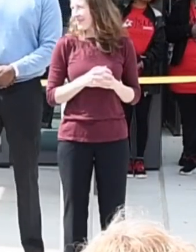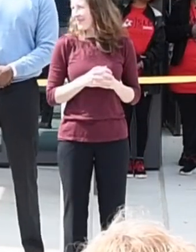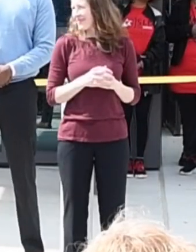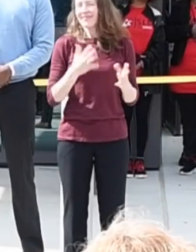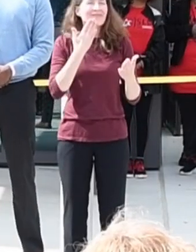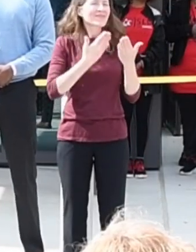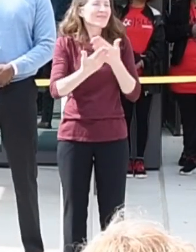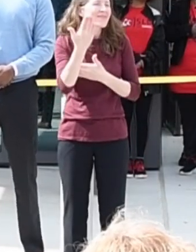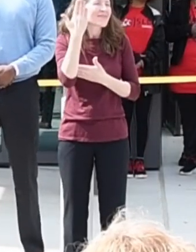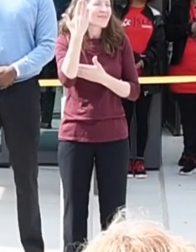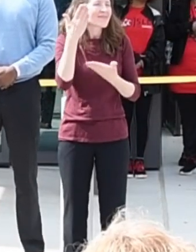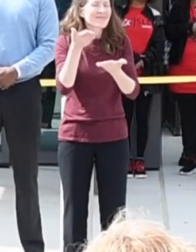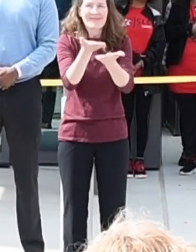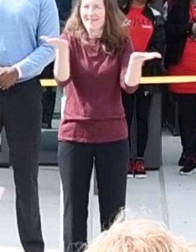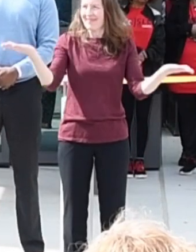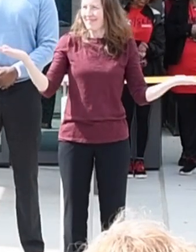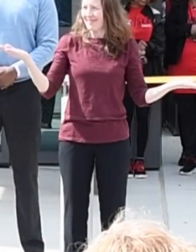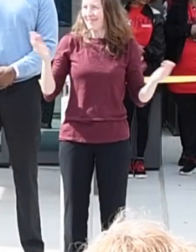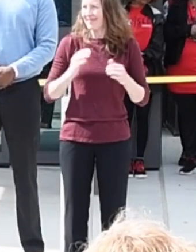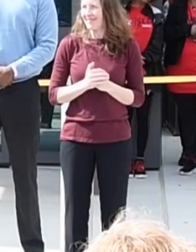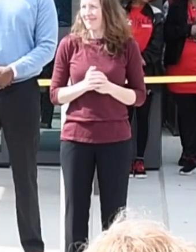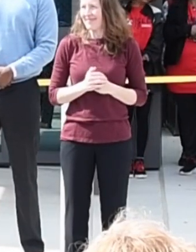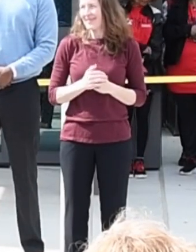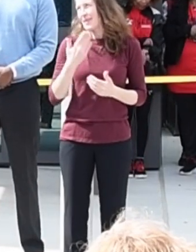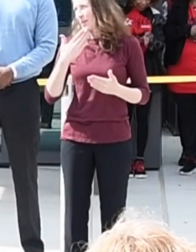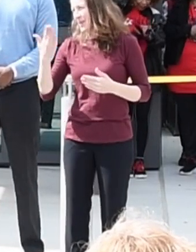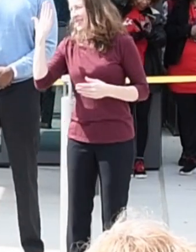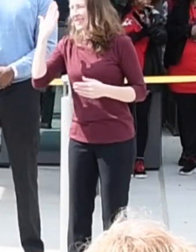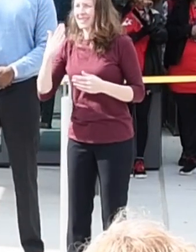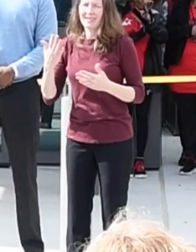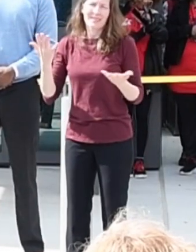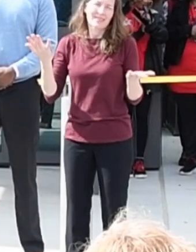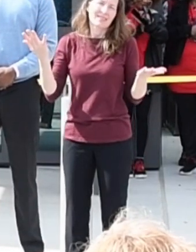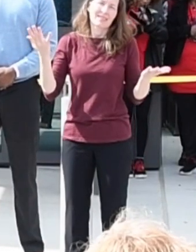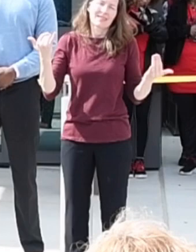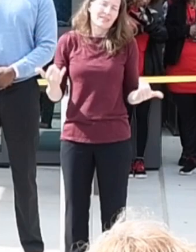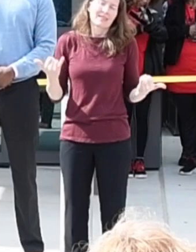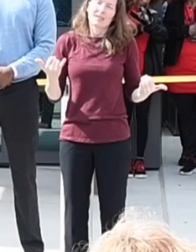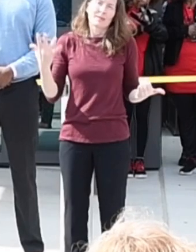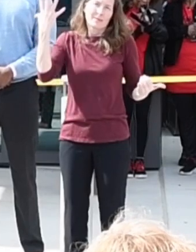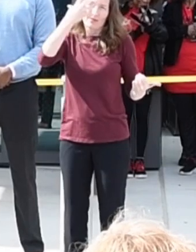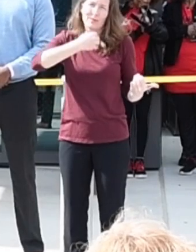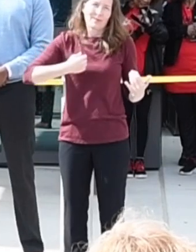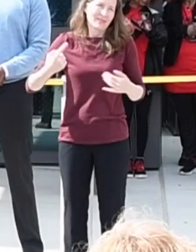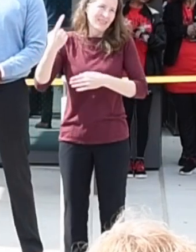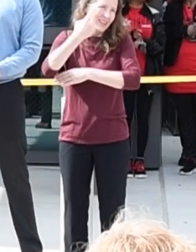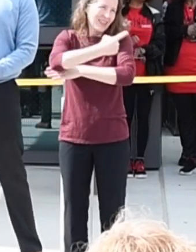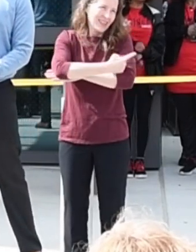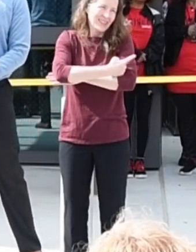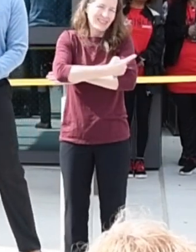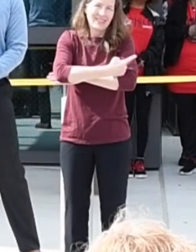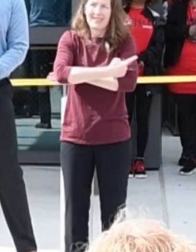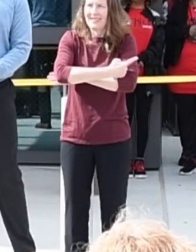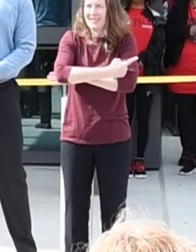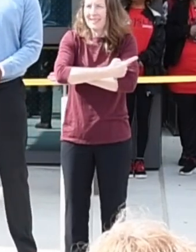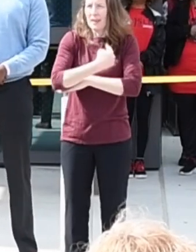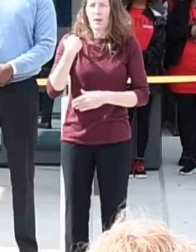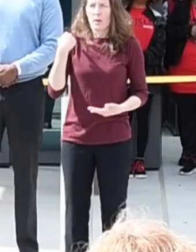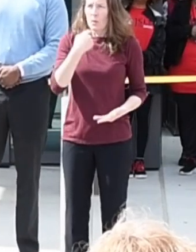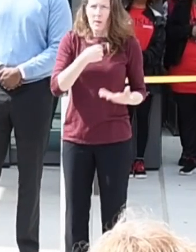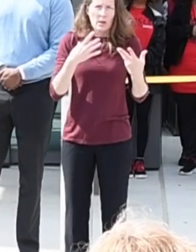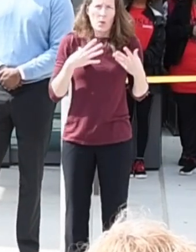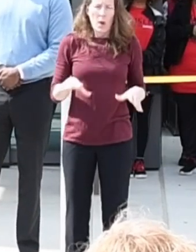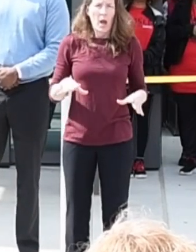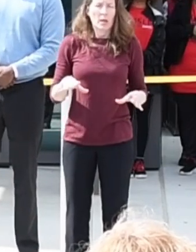Good morning, everyone. This is a glorious day, and we will not stand in the way